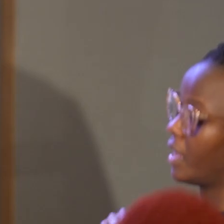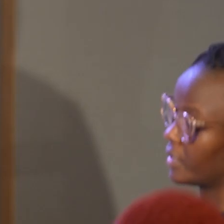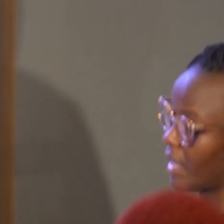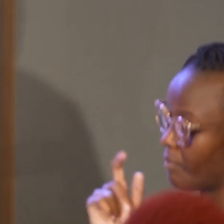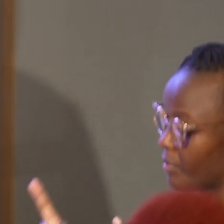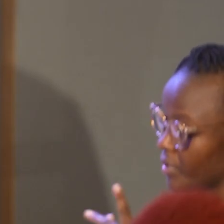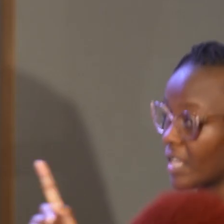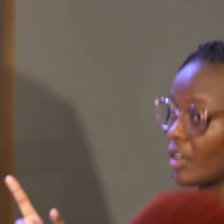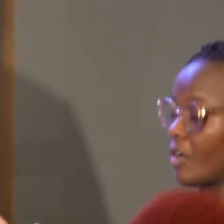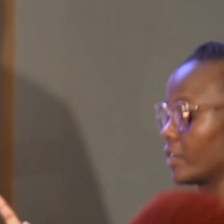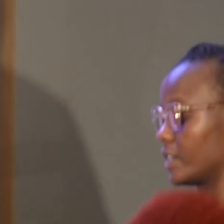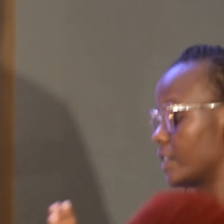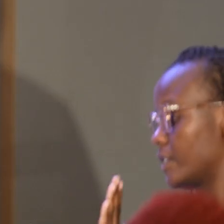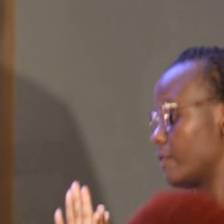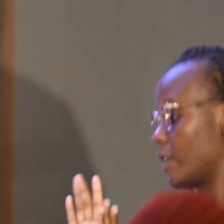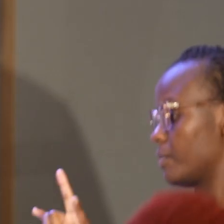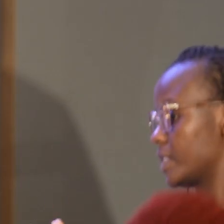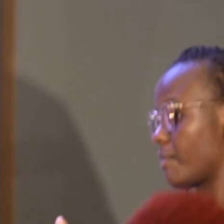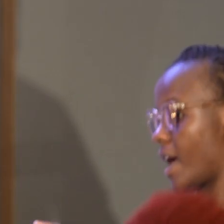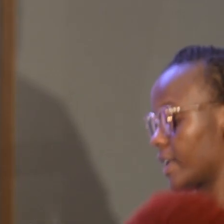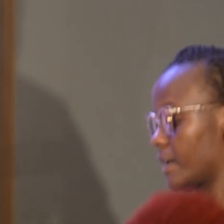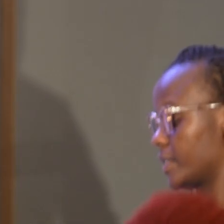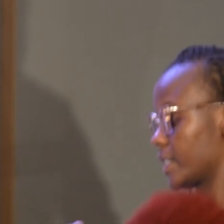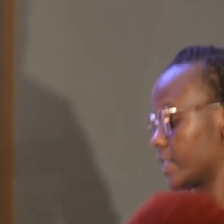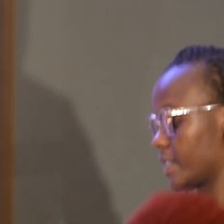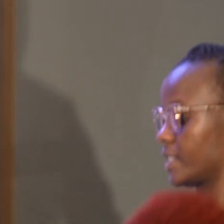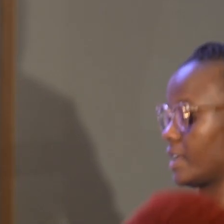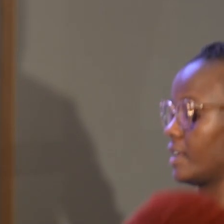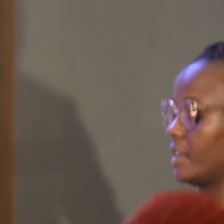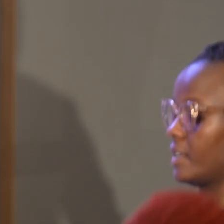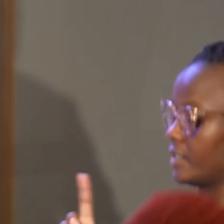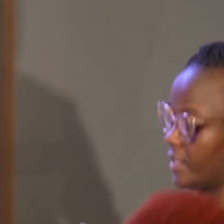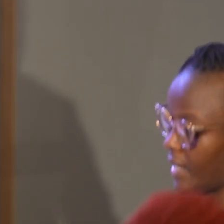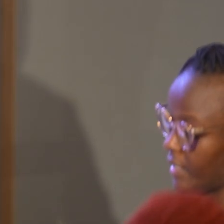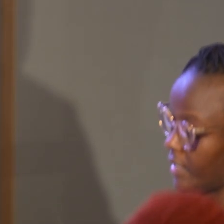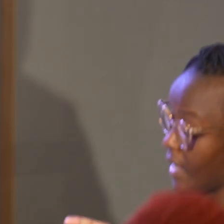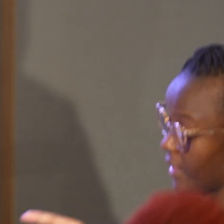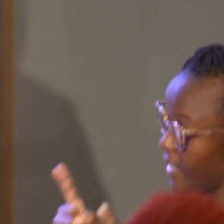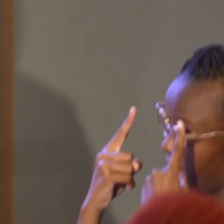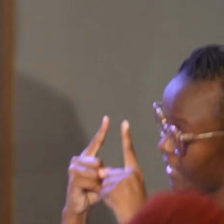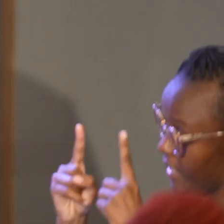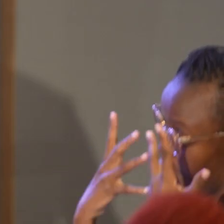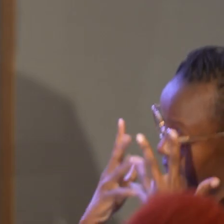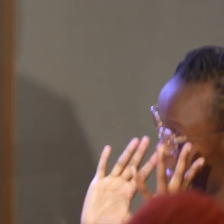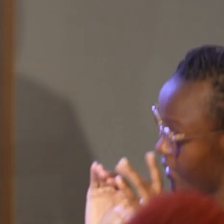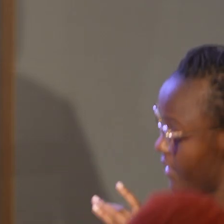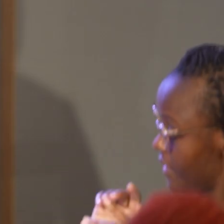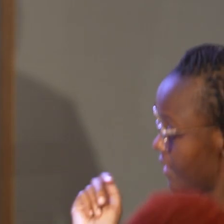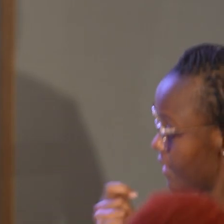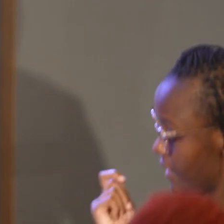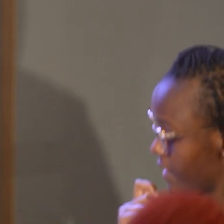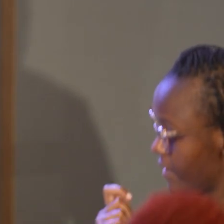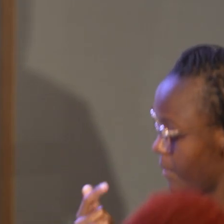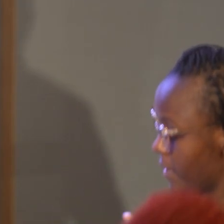developing and adapting these standards. This was a key success in the Kenyan when developing the Kenya standard.